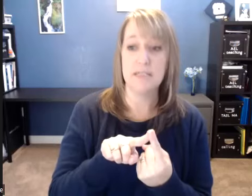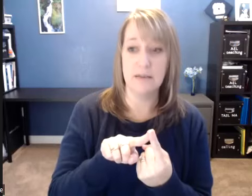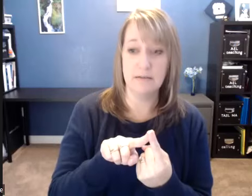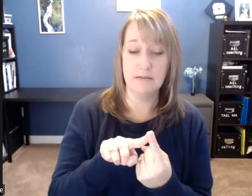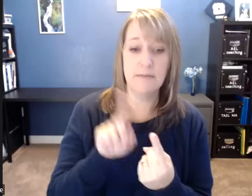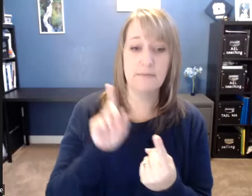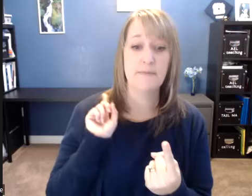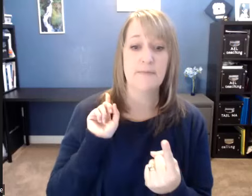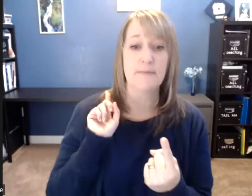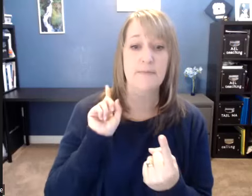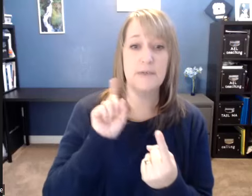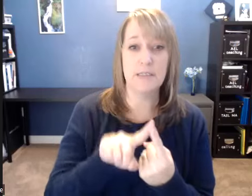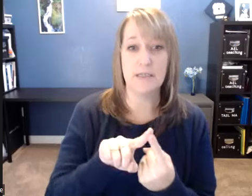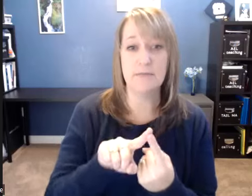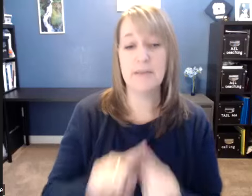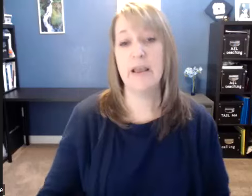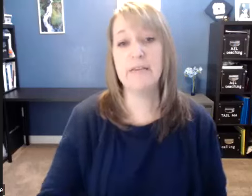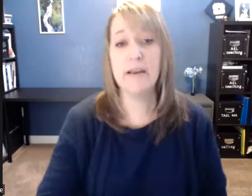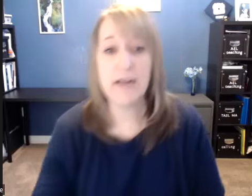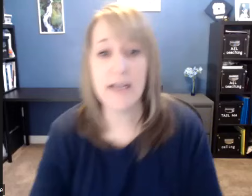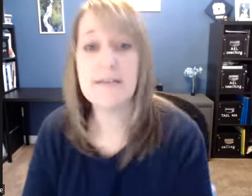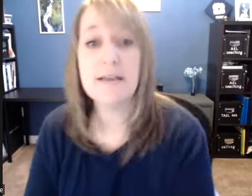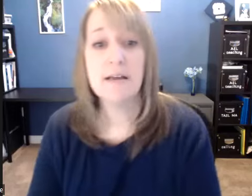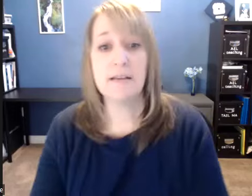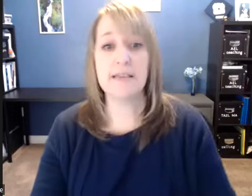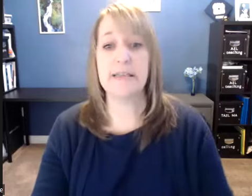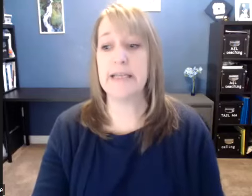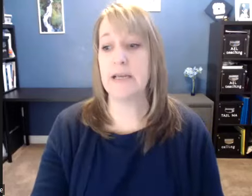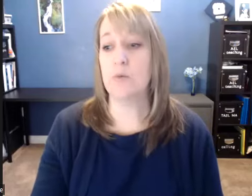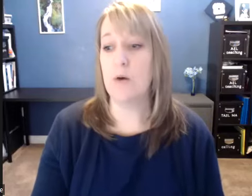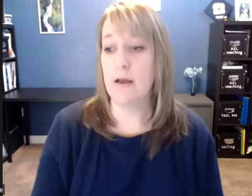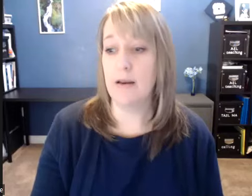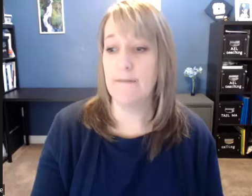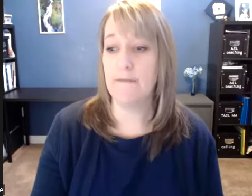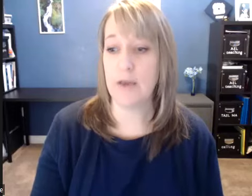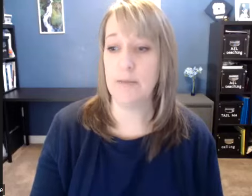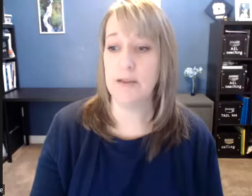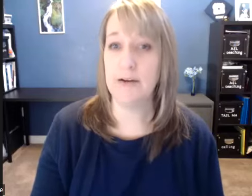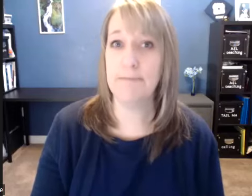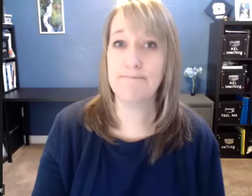until. And there is lesson 9-1 vocabulary.